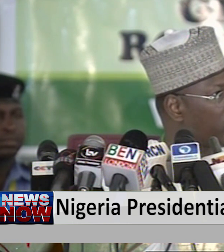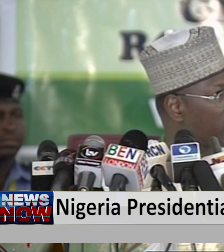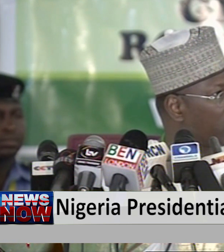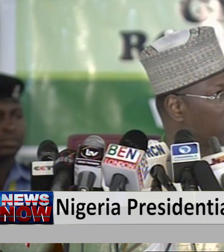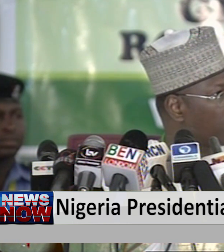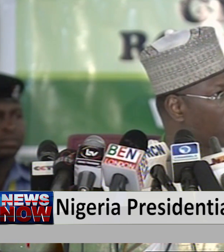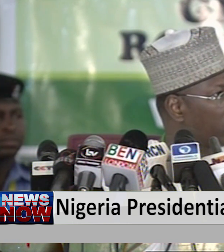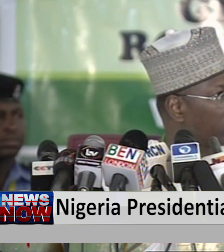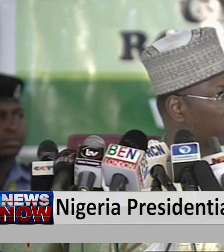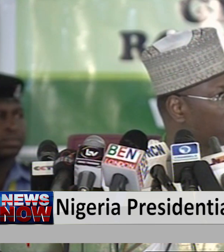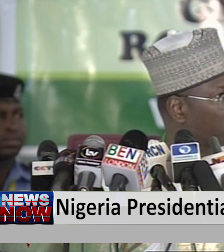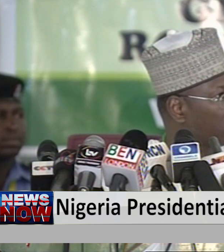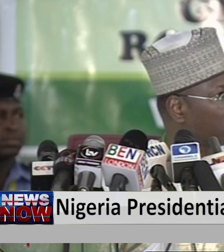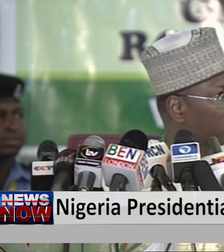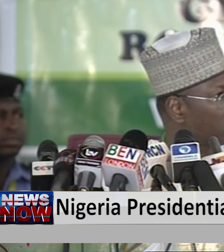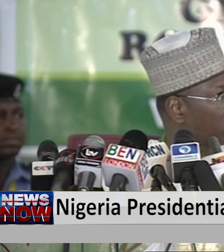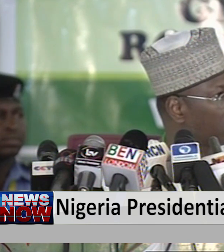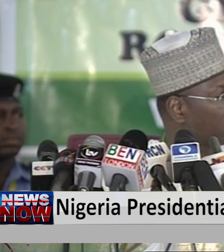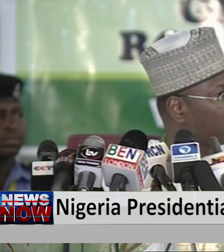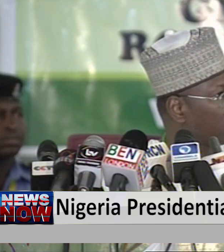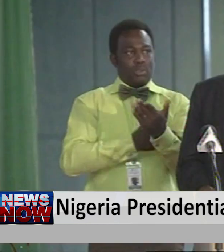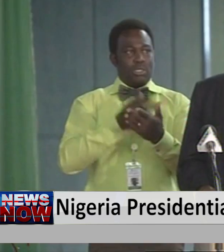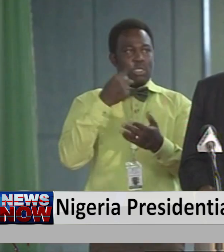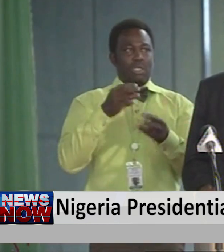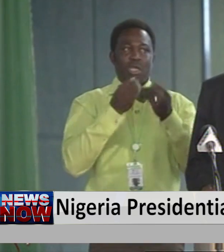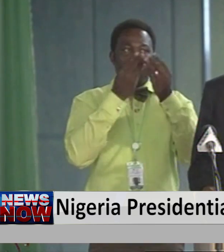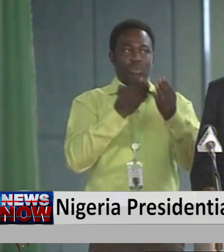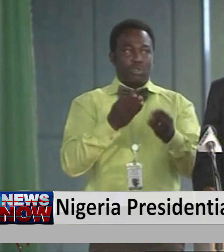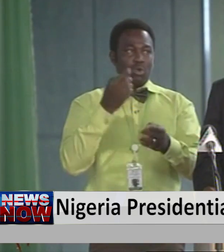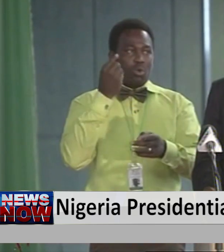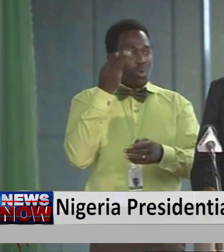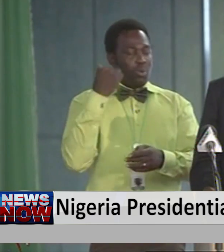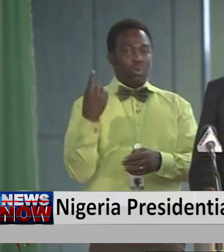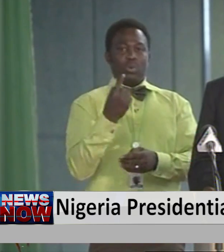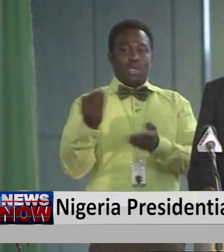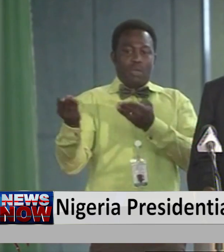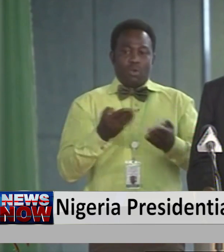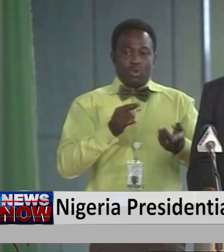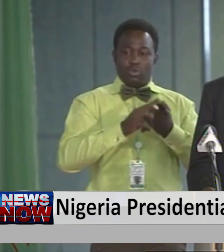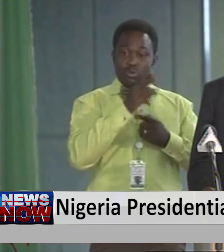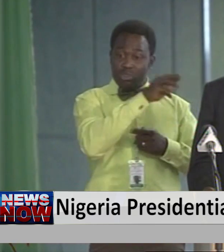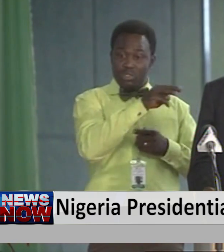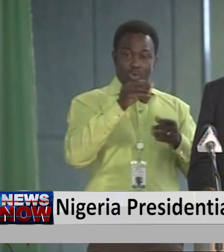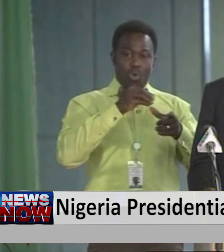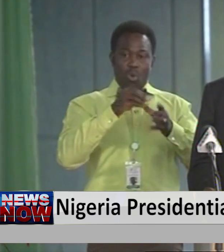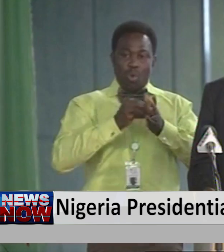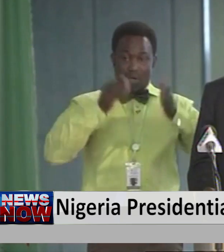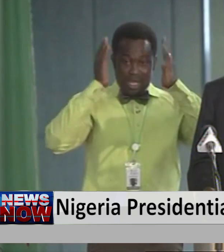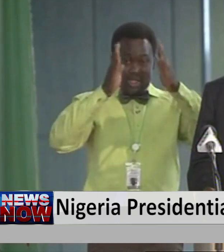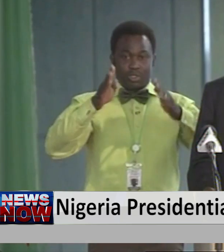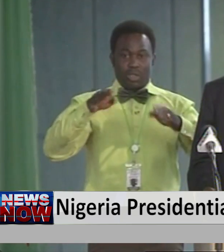have been done this morning. Well, the information was only brought to my attention as the collating